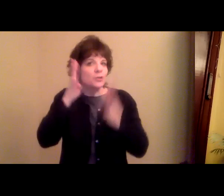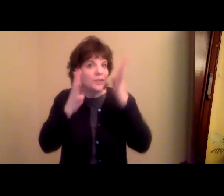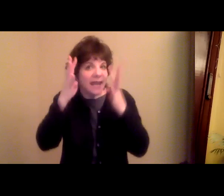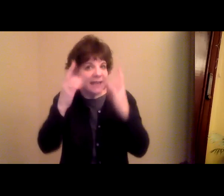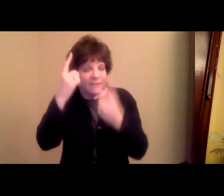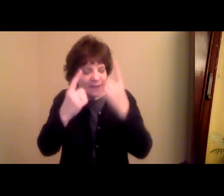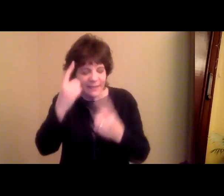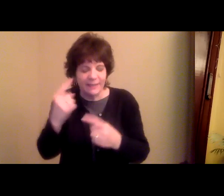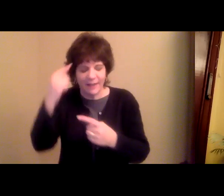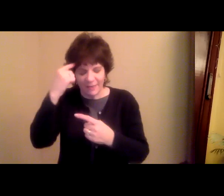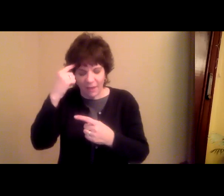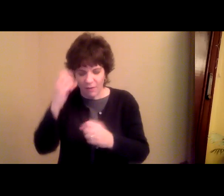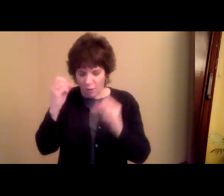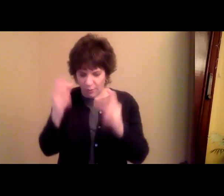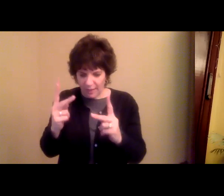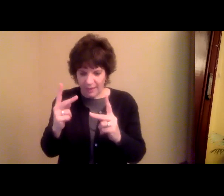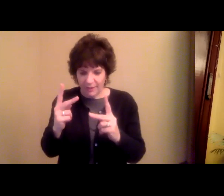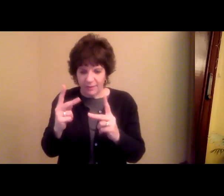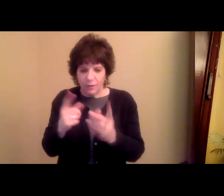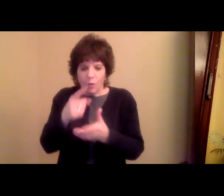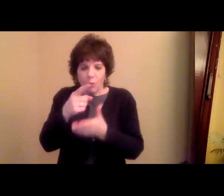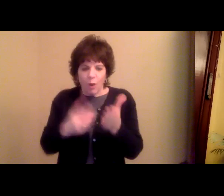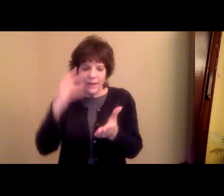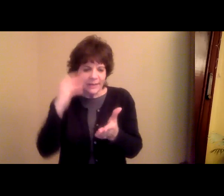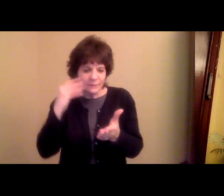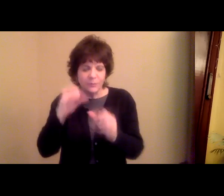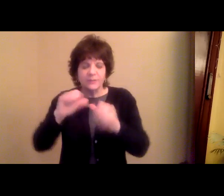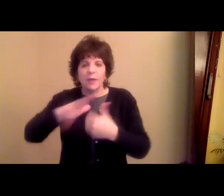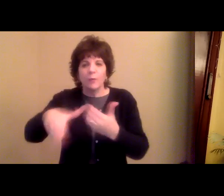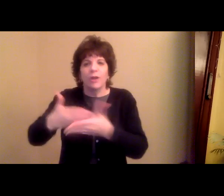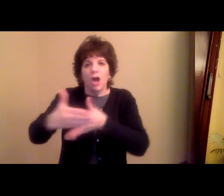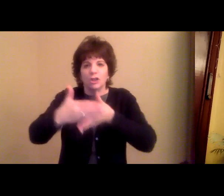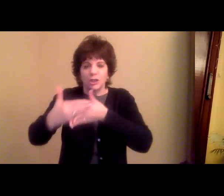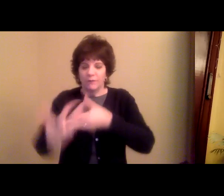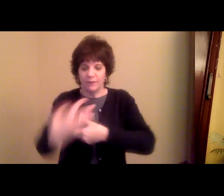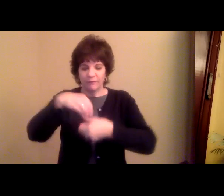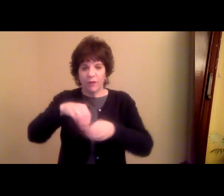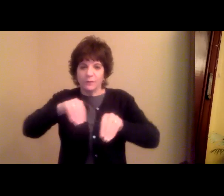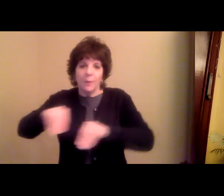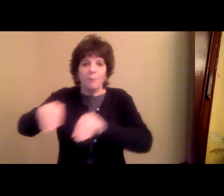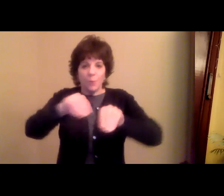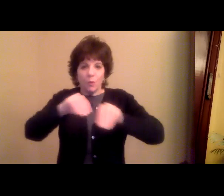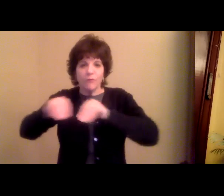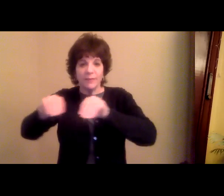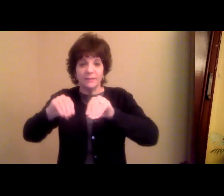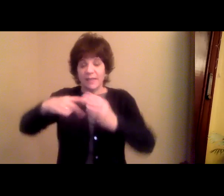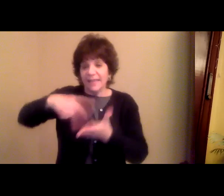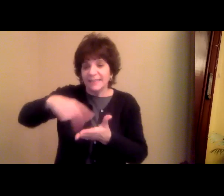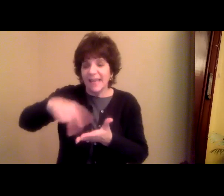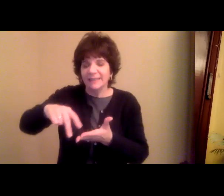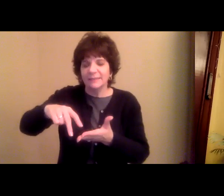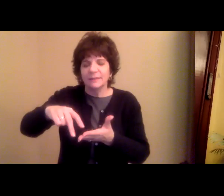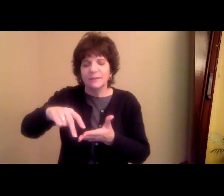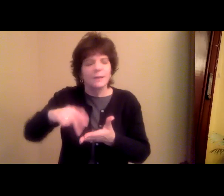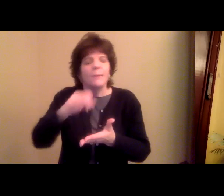we need to find an experience that we can have that involves movement and dance, but does not